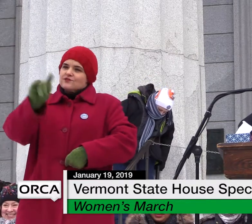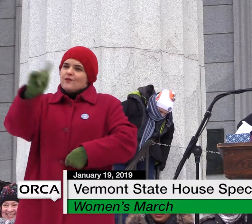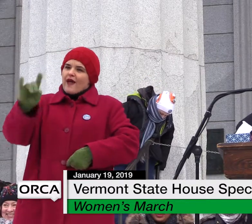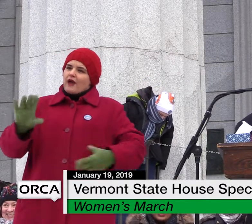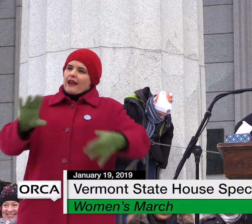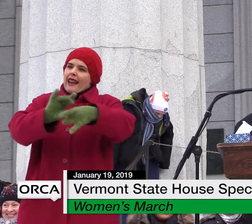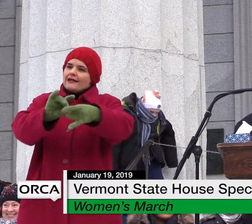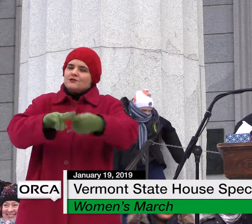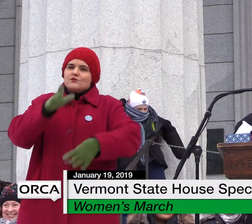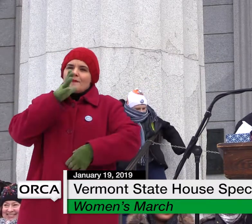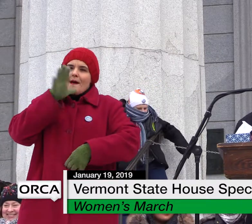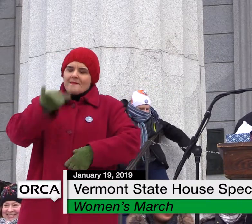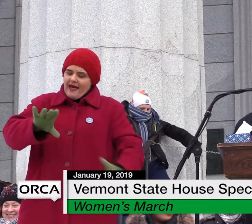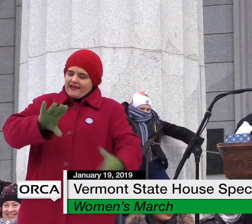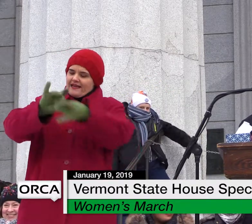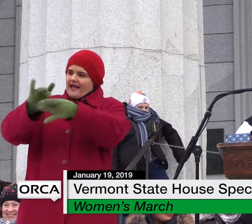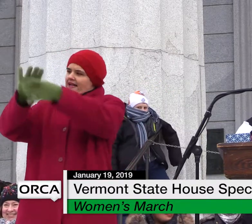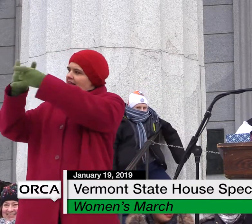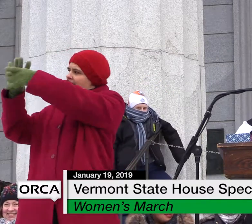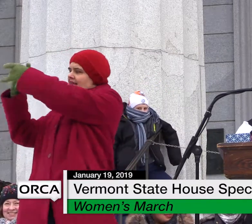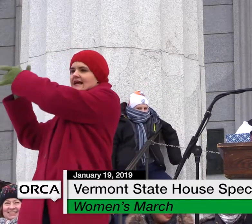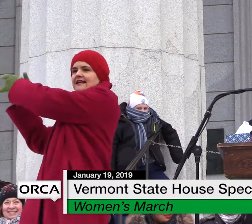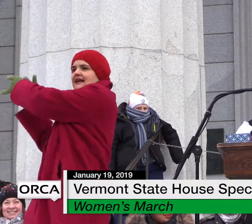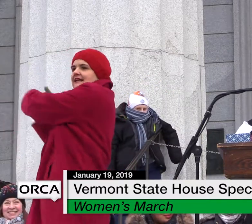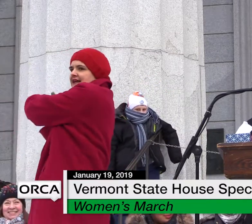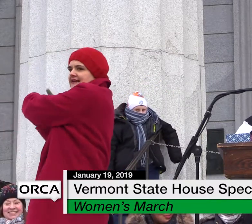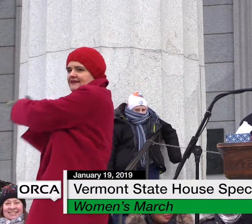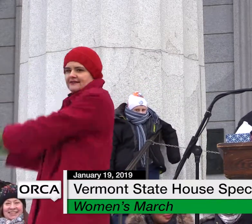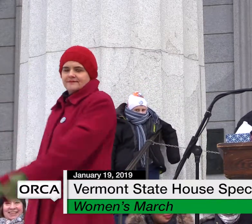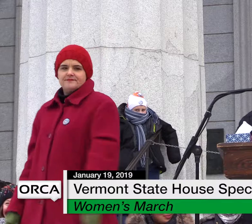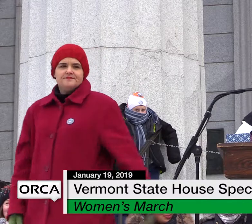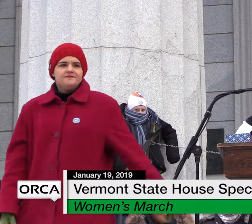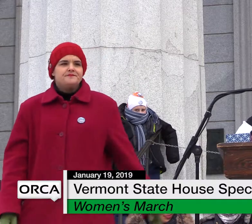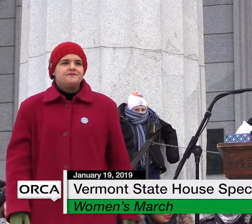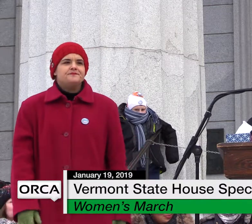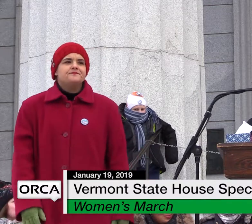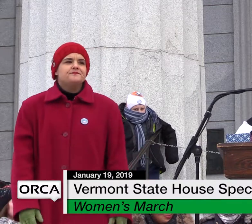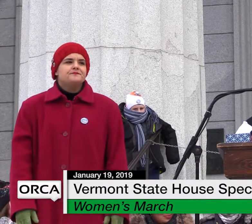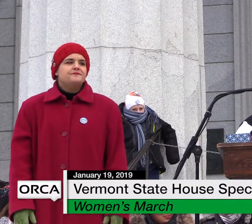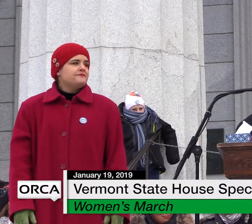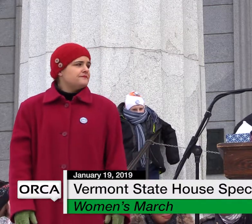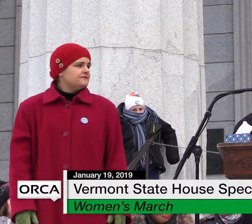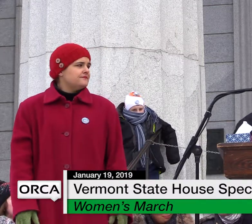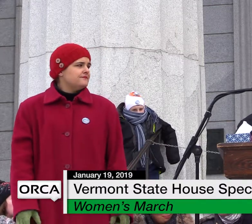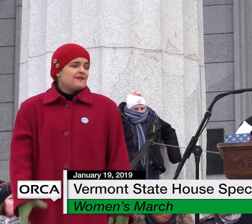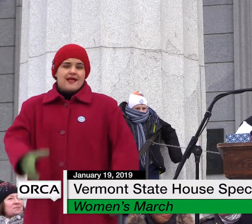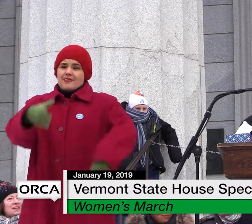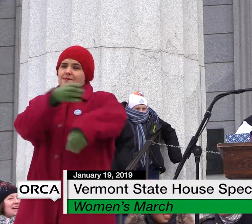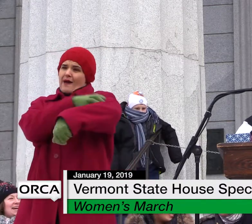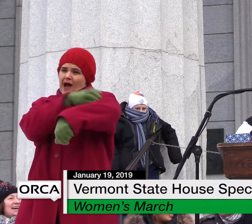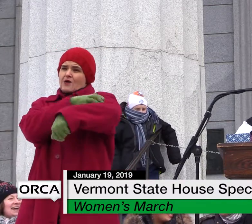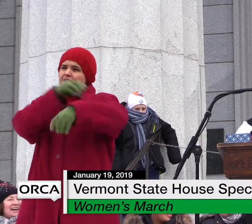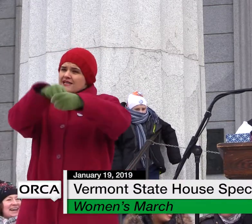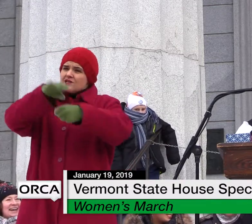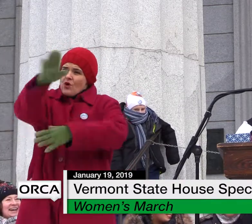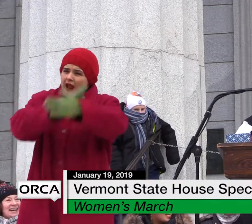The power of your ancestors is always at your fingertips. Many, which are really cool.